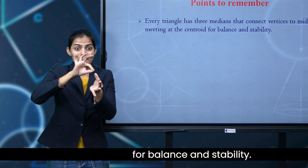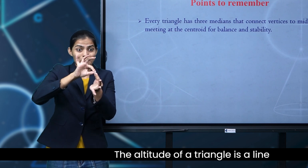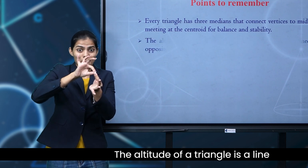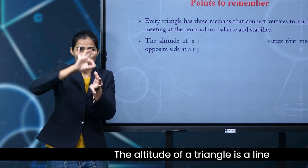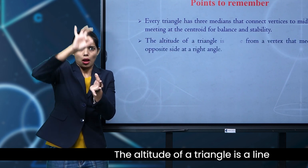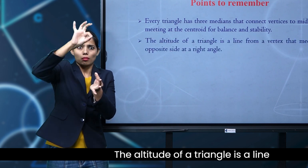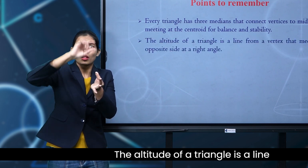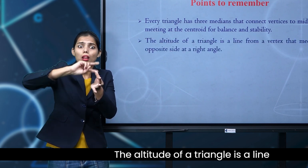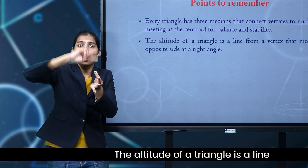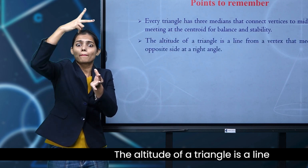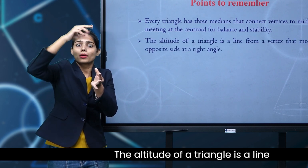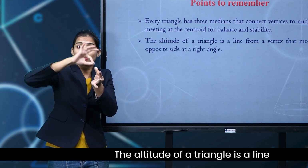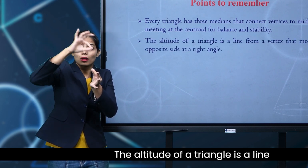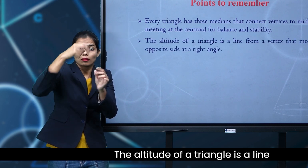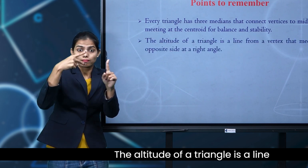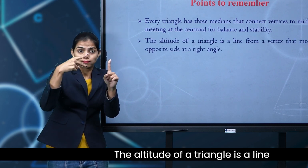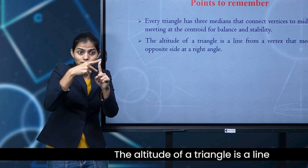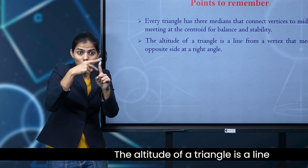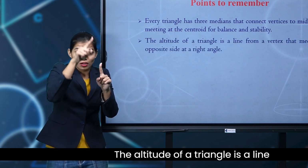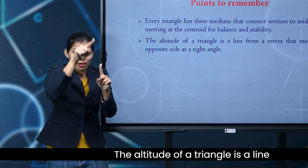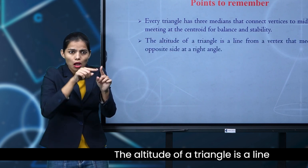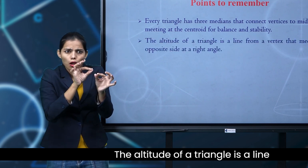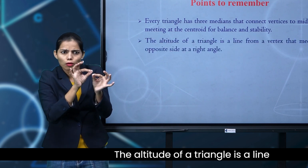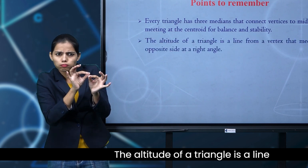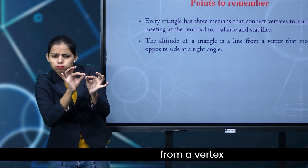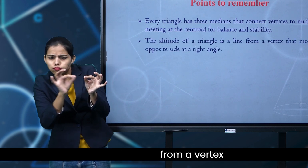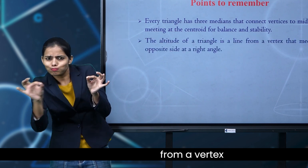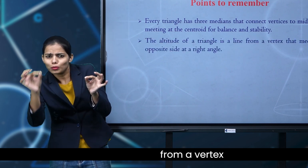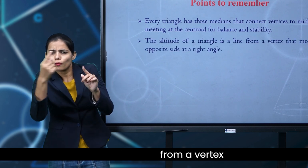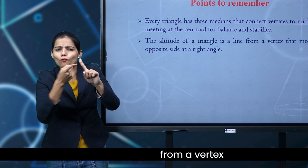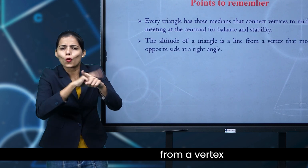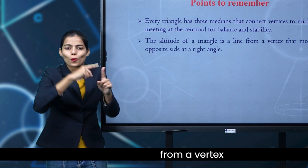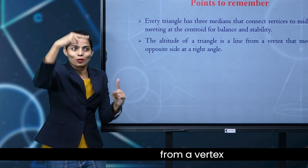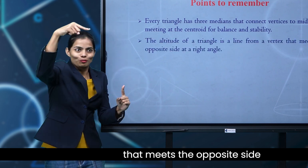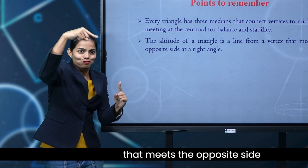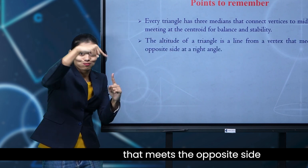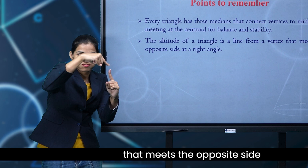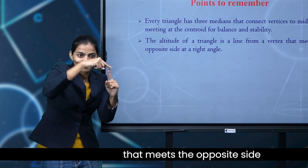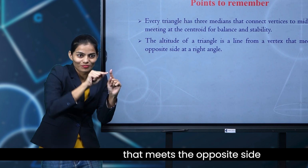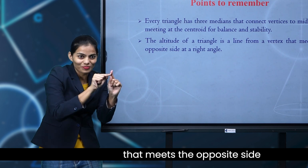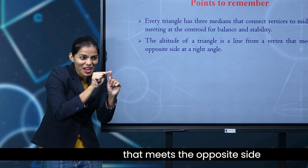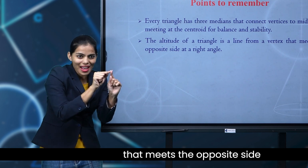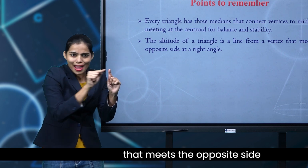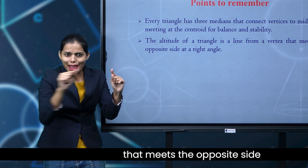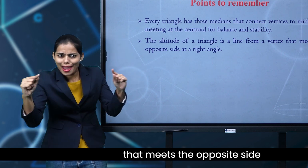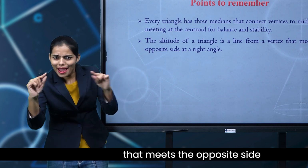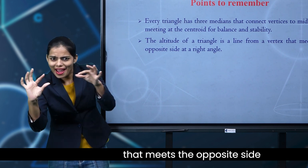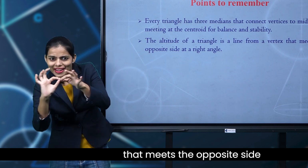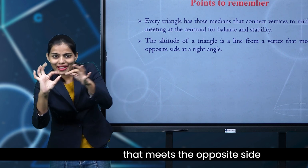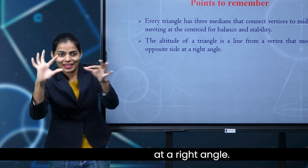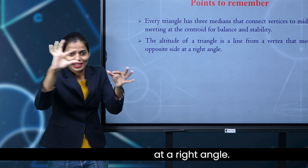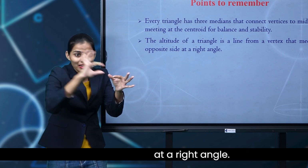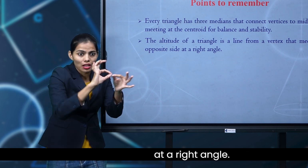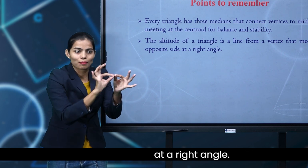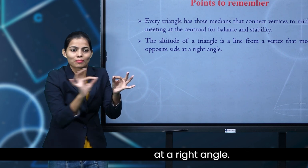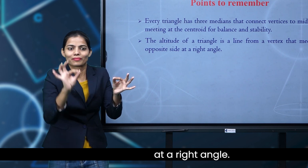The altitude of a triangle is a line from a vertex that meets the opposite side at a right angle.